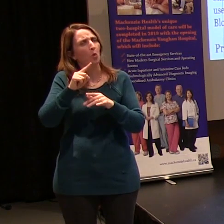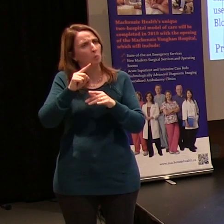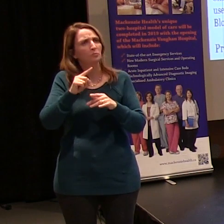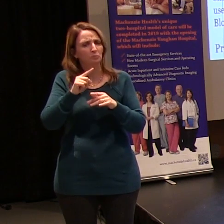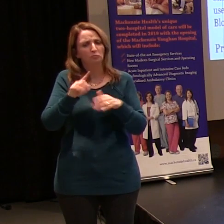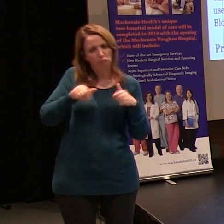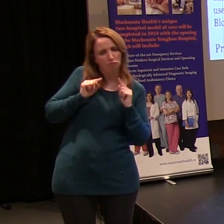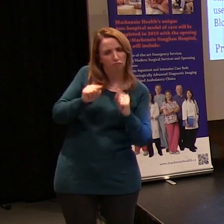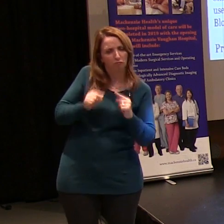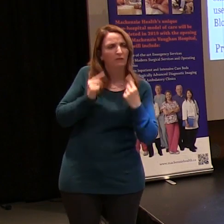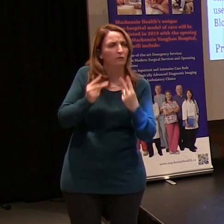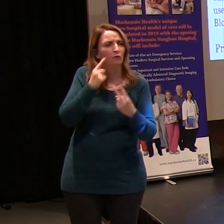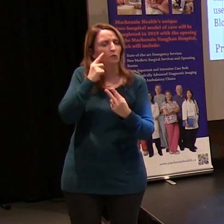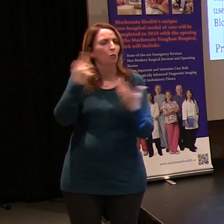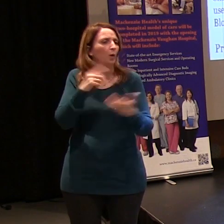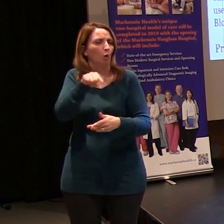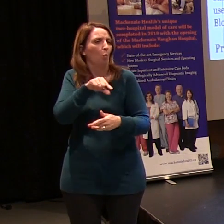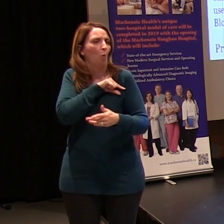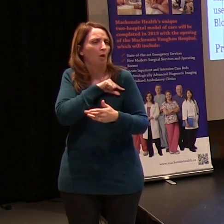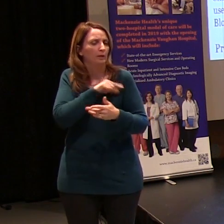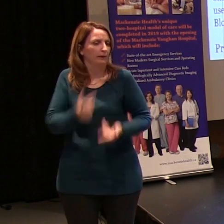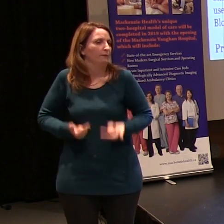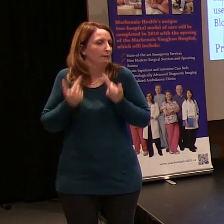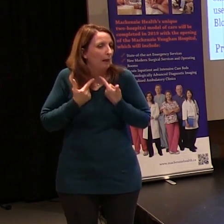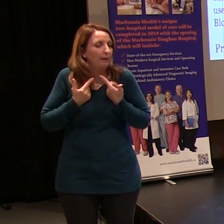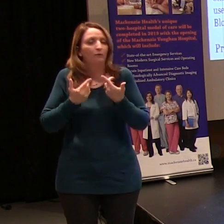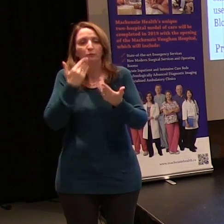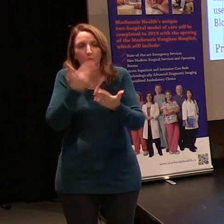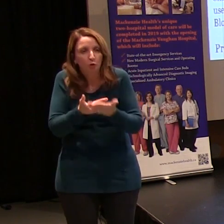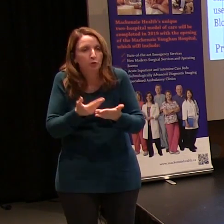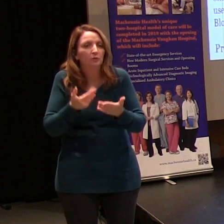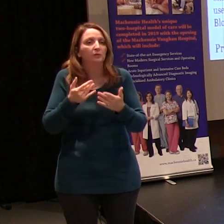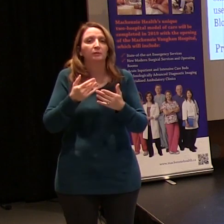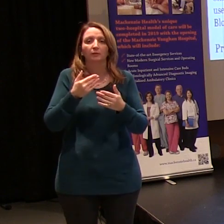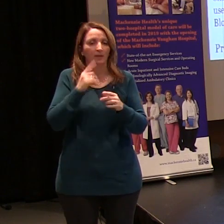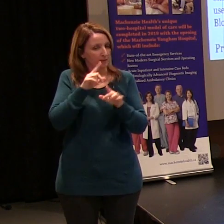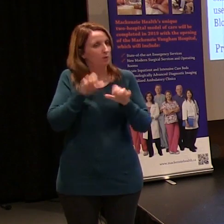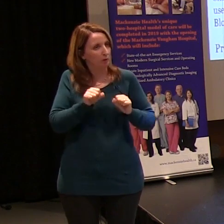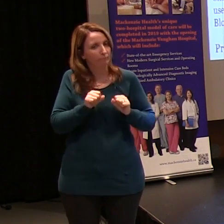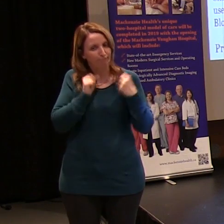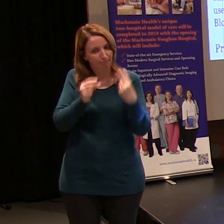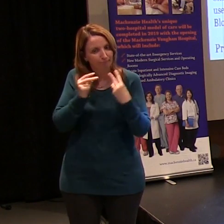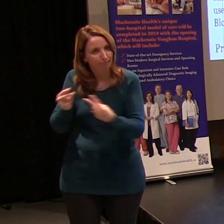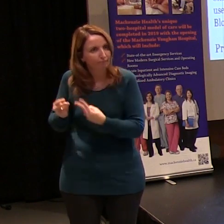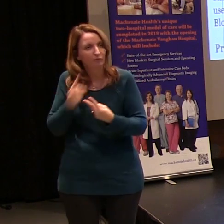education that provide you a better life. And that's part of this district on the